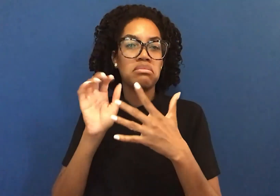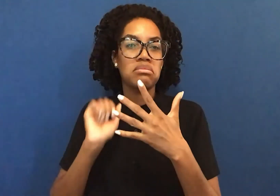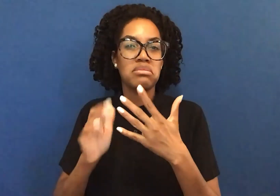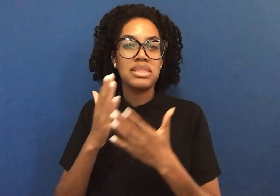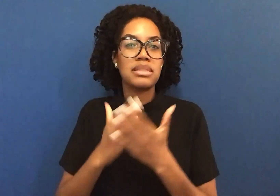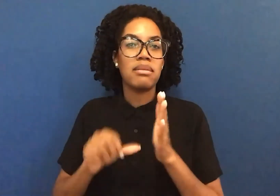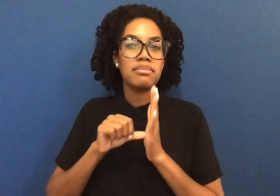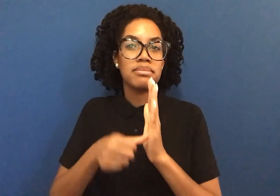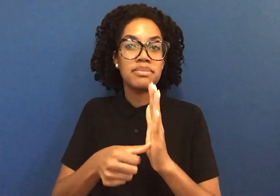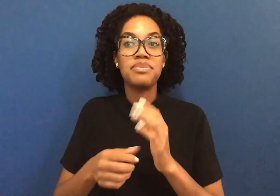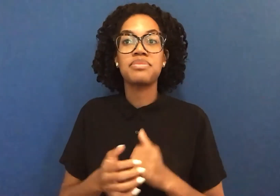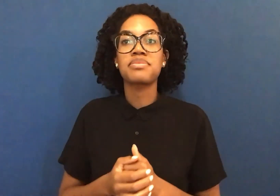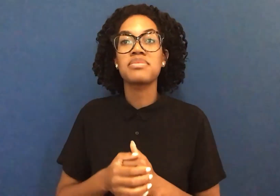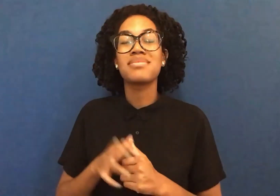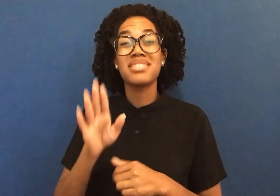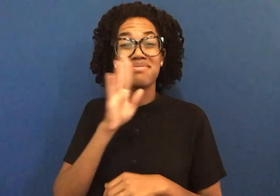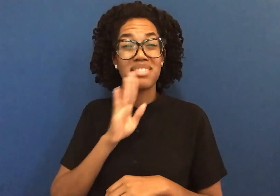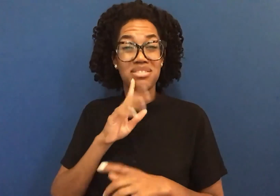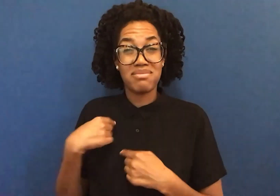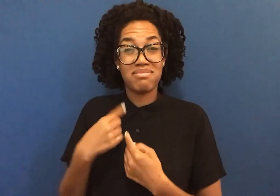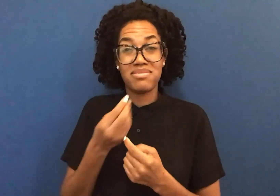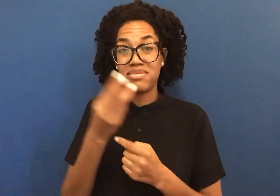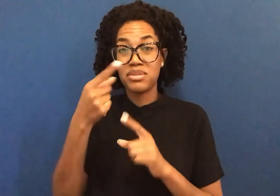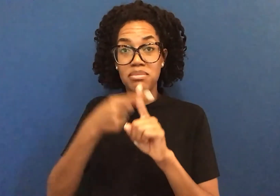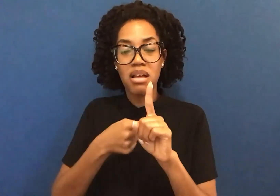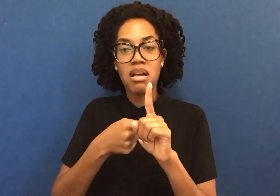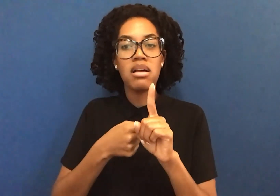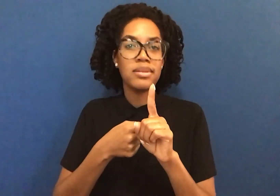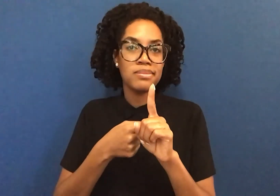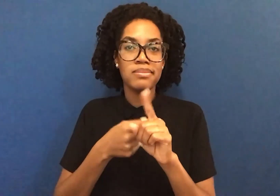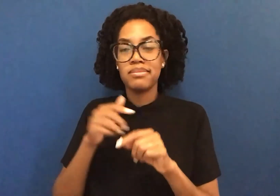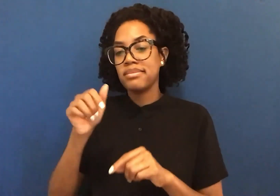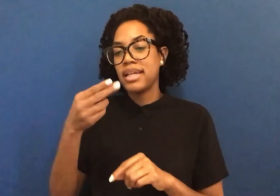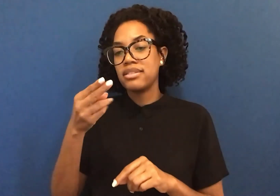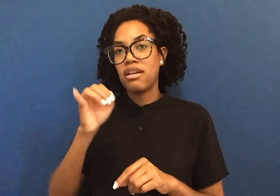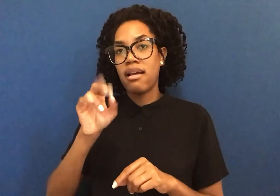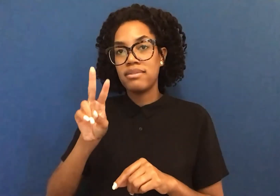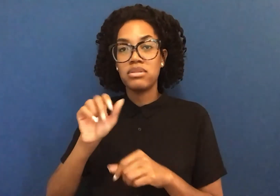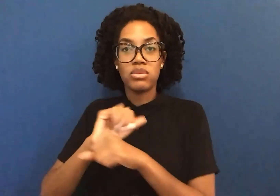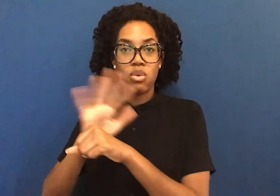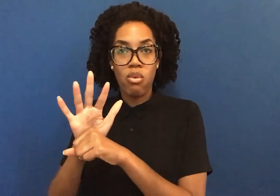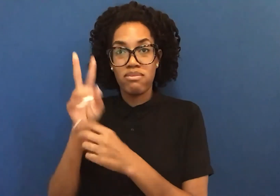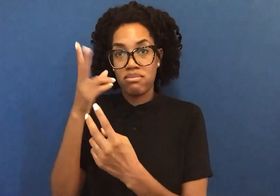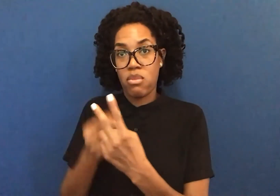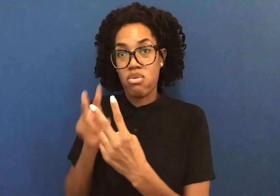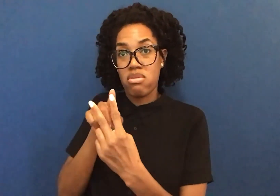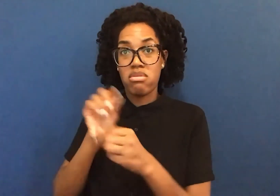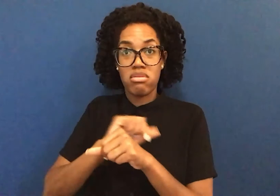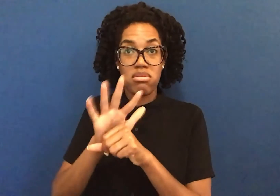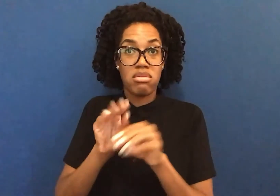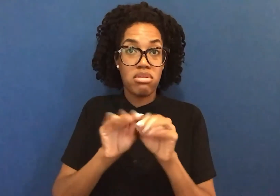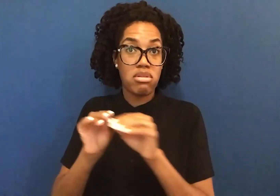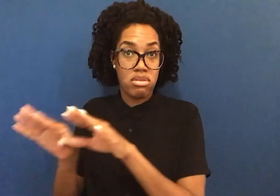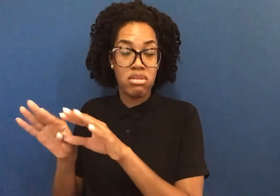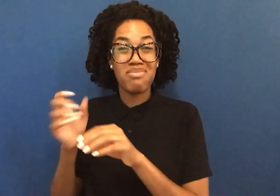frustrating thing about the last few months has been that, unlike with the HIV and COVID-19 pandemics, when the first individual